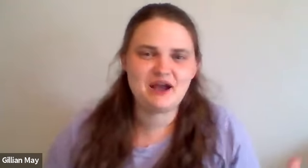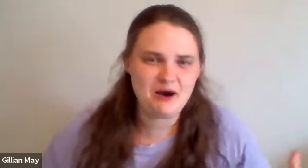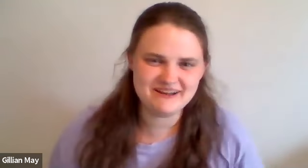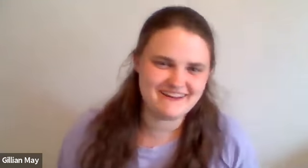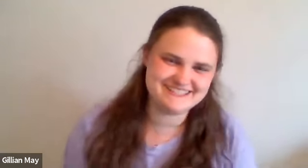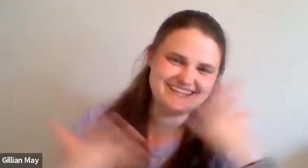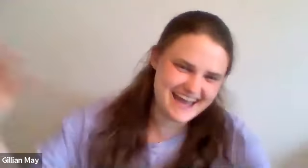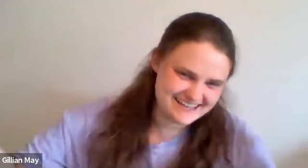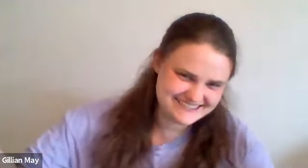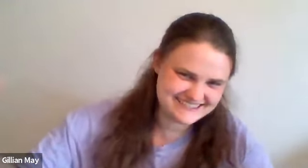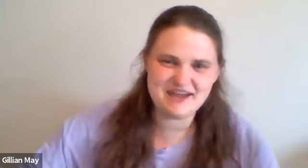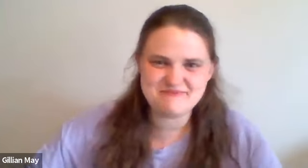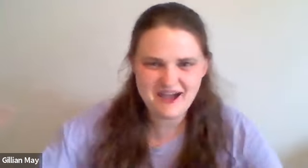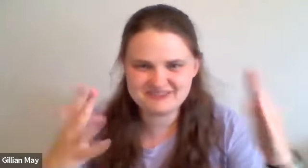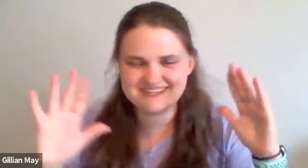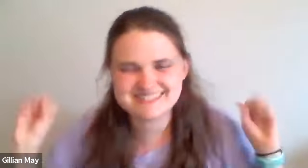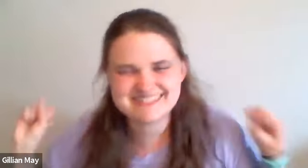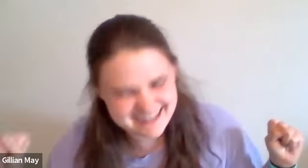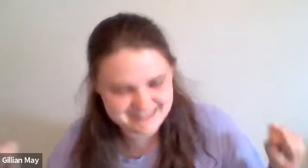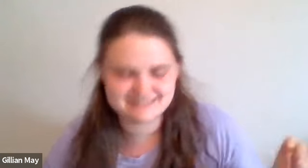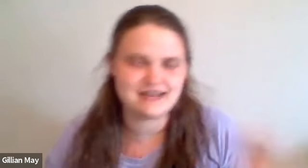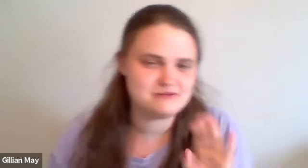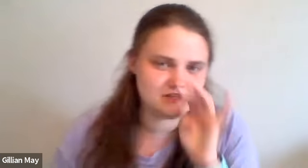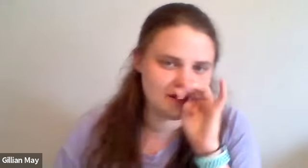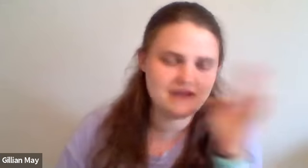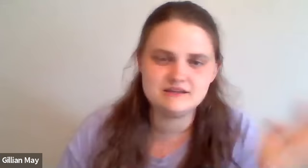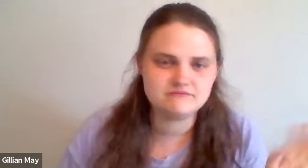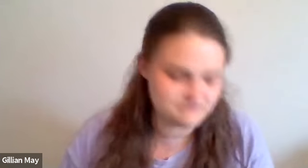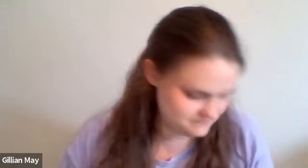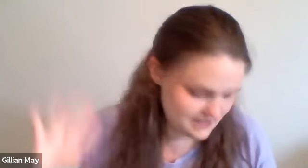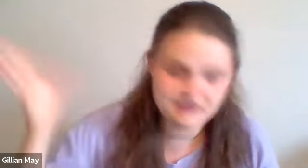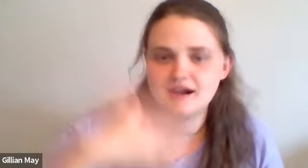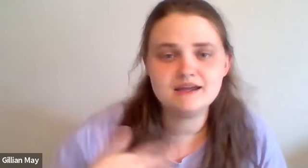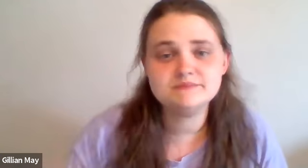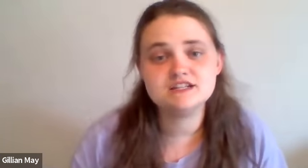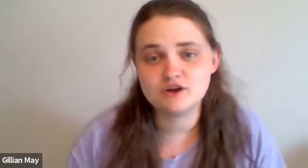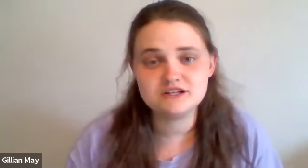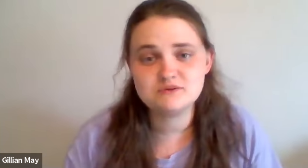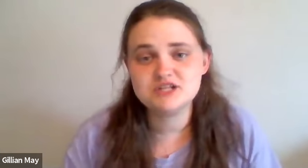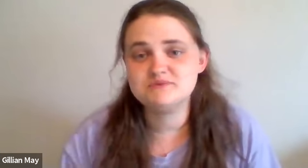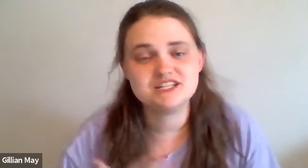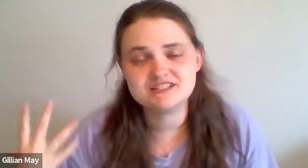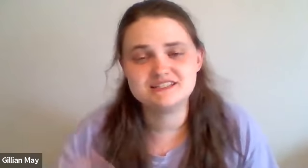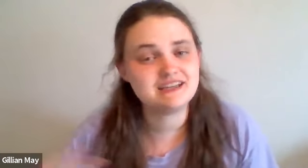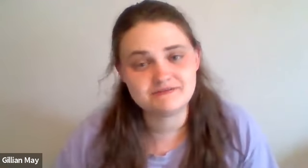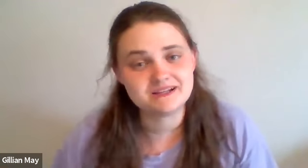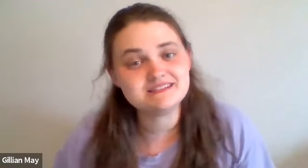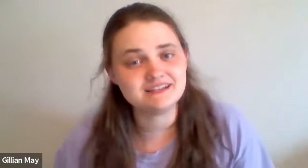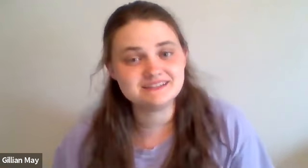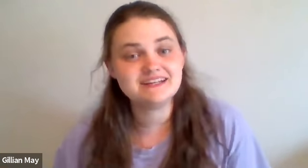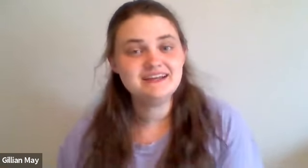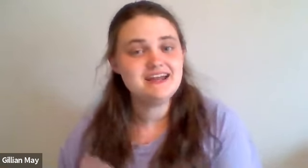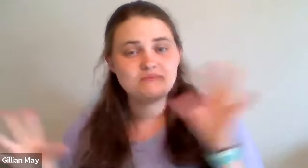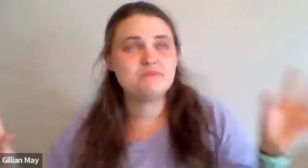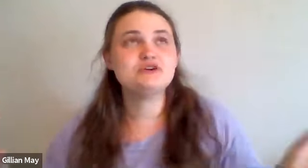oh my gosh, yes, he came back with a sentence. I'm sorry. I am saying sorry so much, but that's just because I get very excited. My bursts